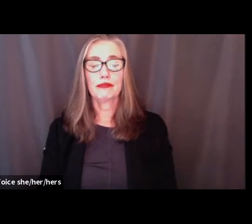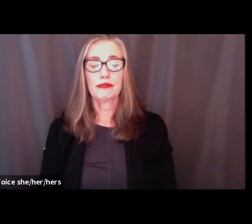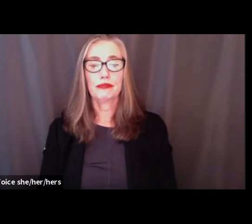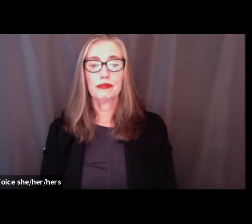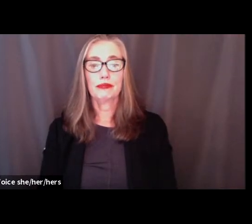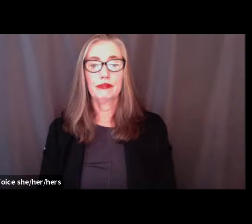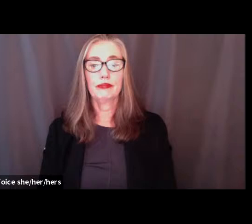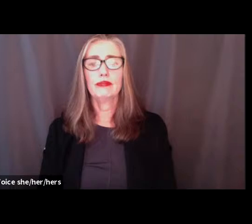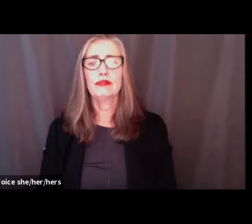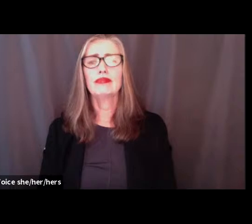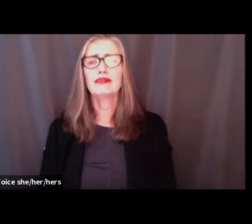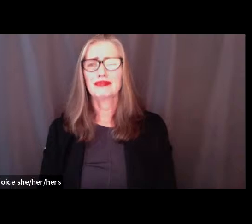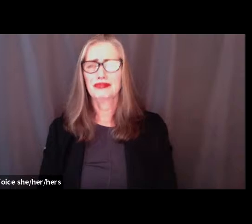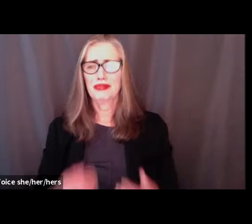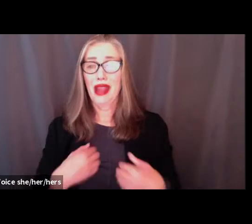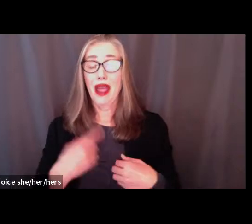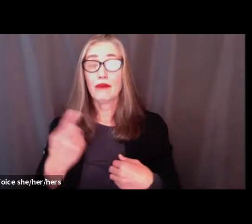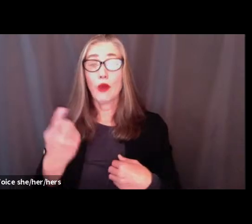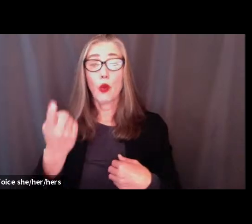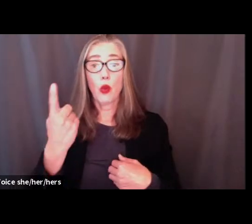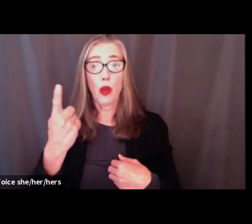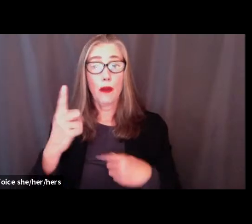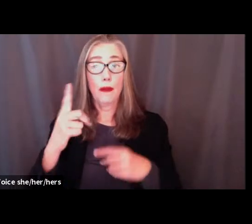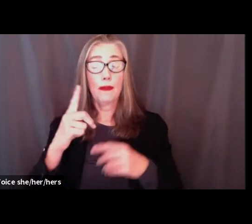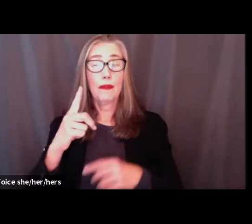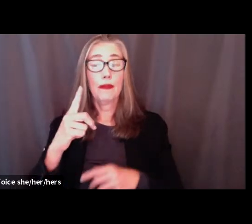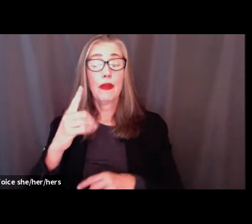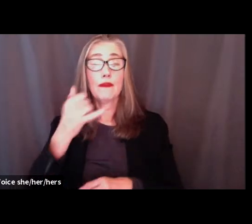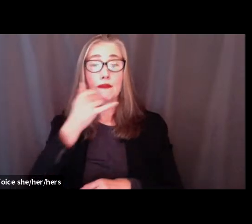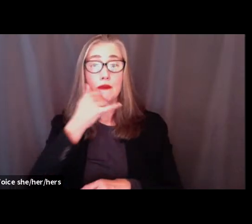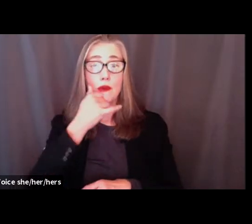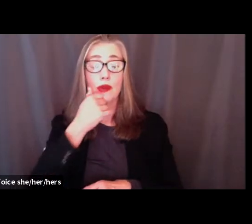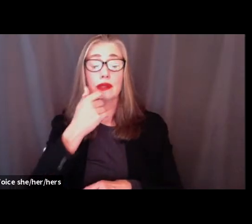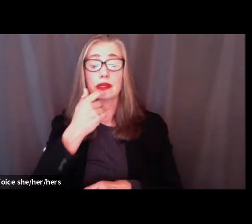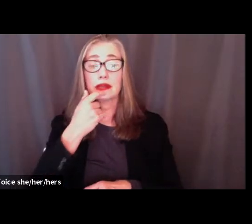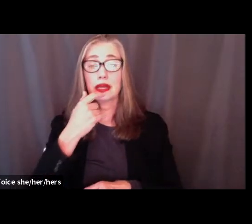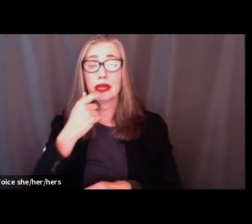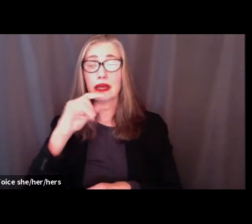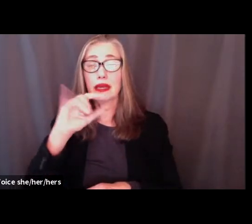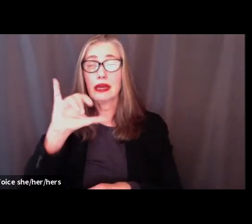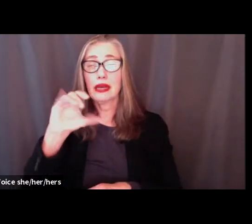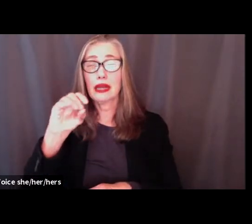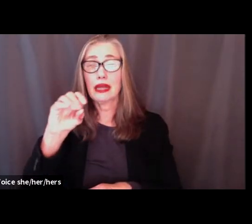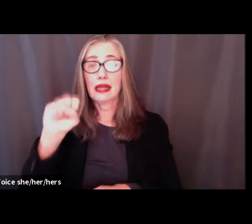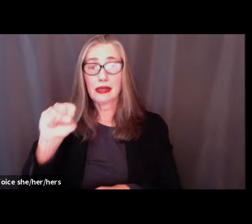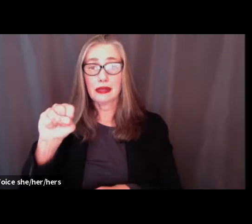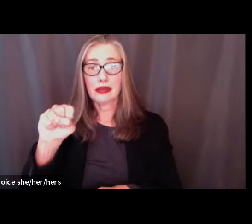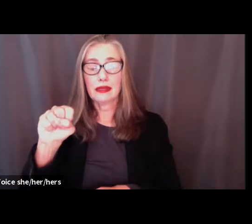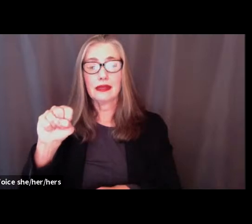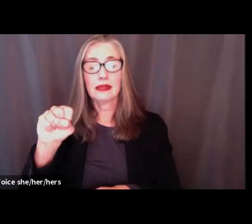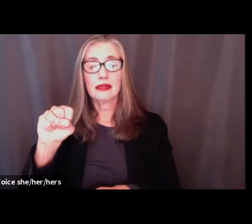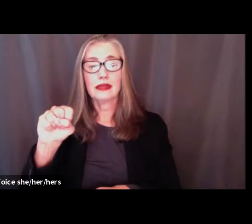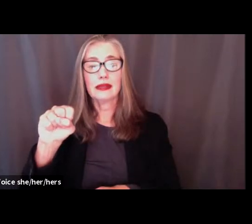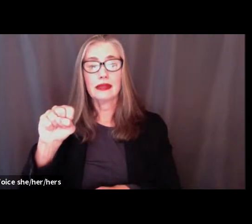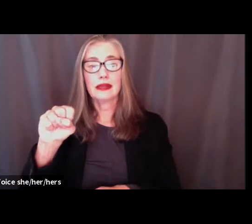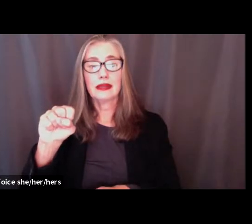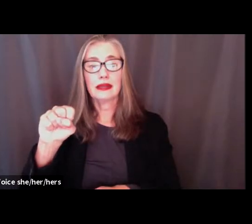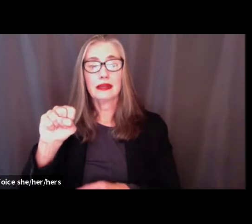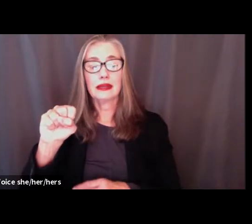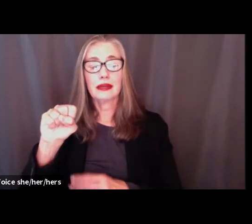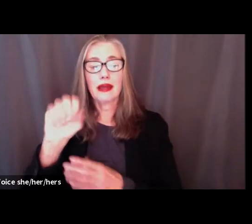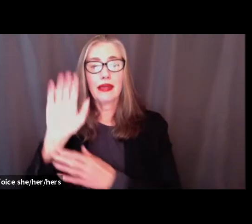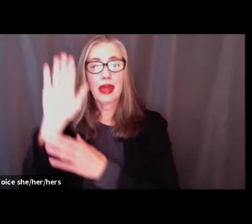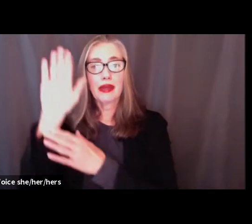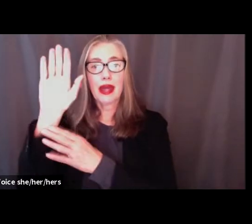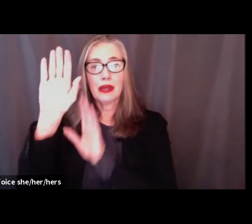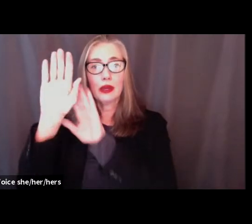We have one yes for the phone. Okay, great. Okay, let's lower that hand. And those